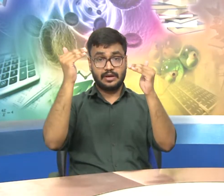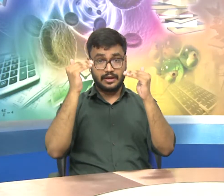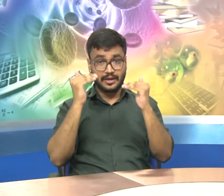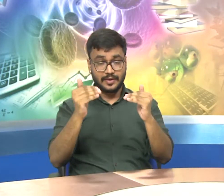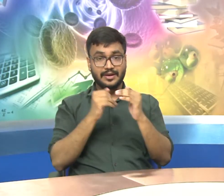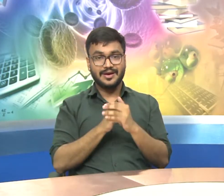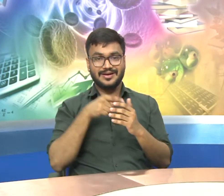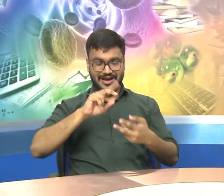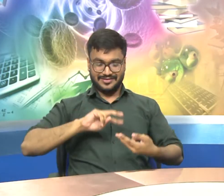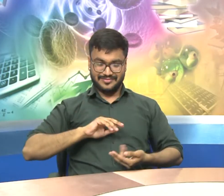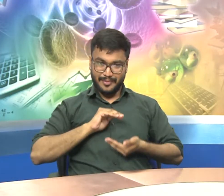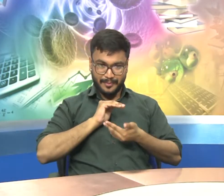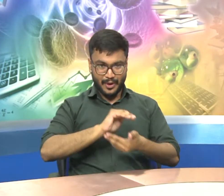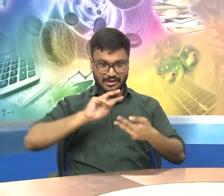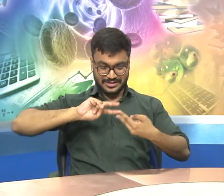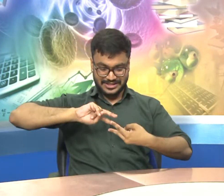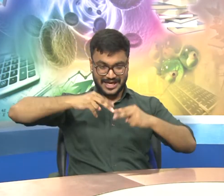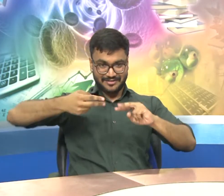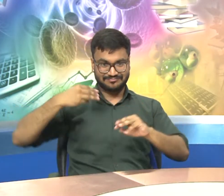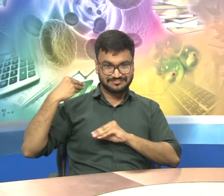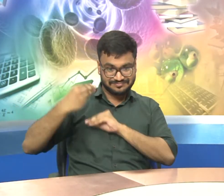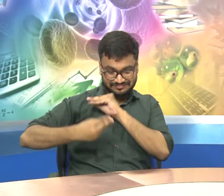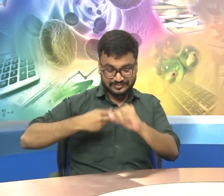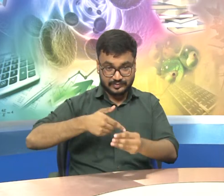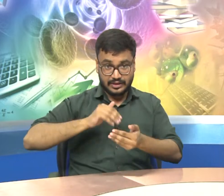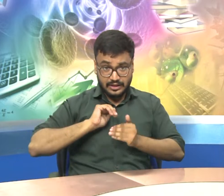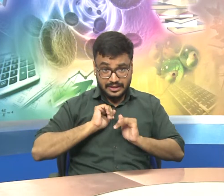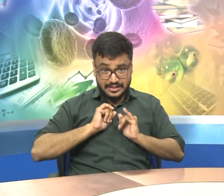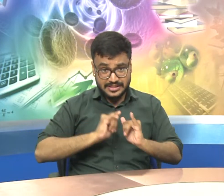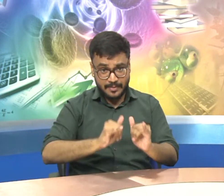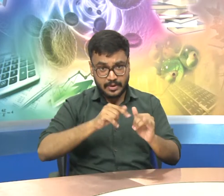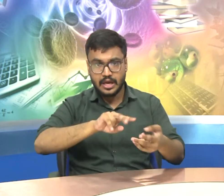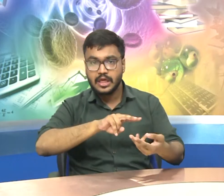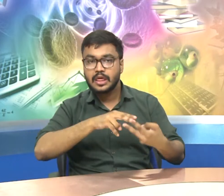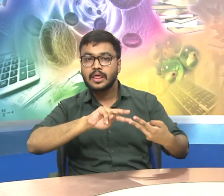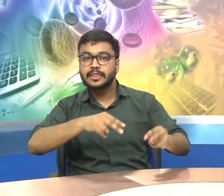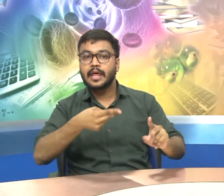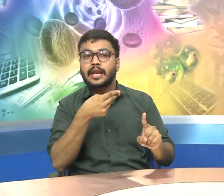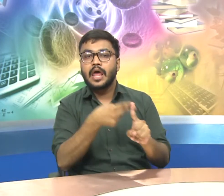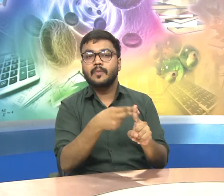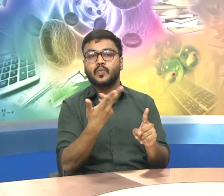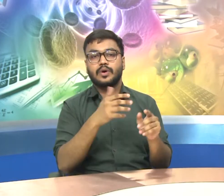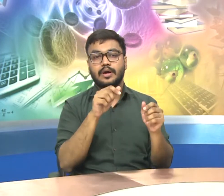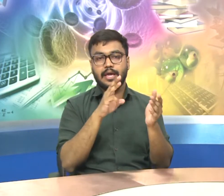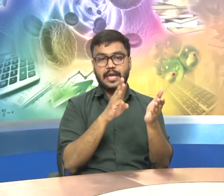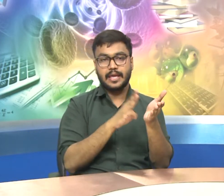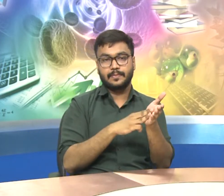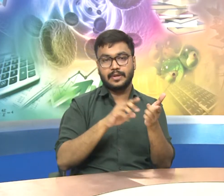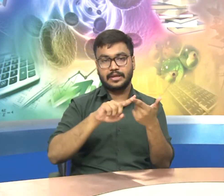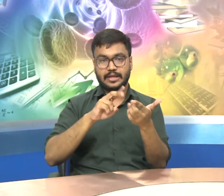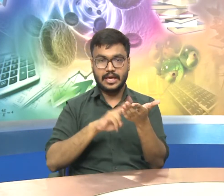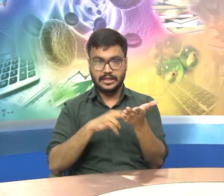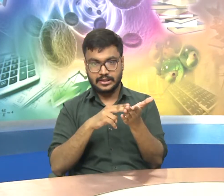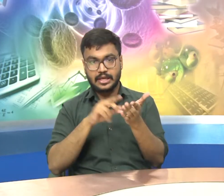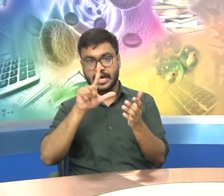with Mendel's law of heredity, or we can say Mendel's law